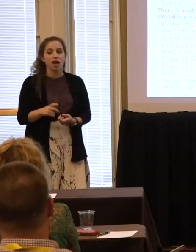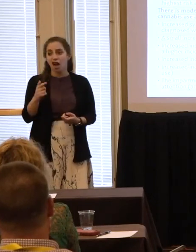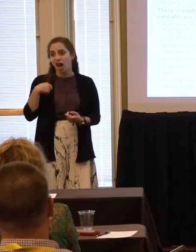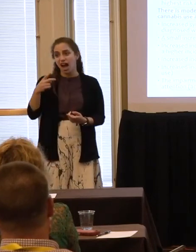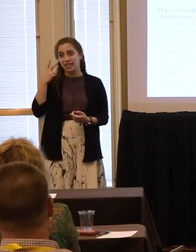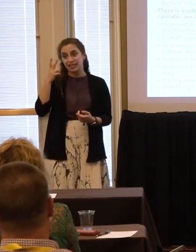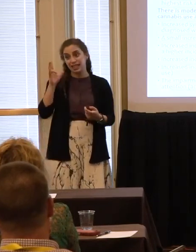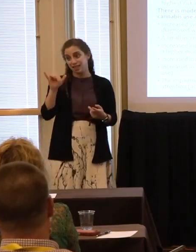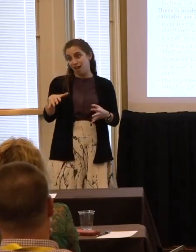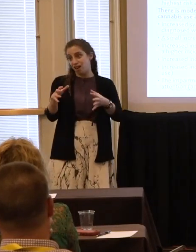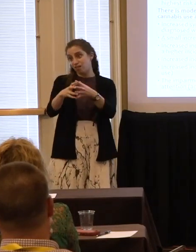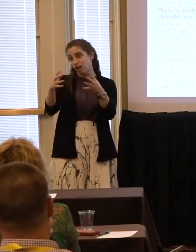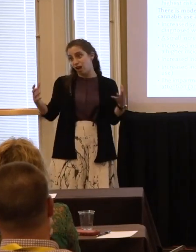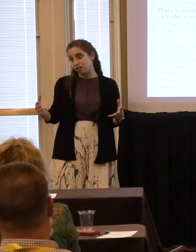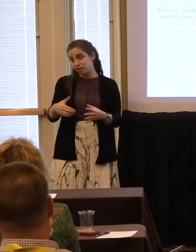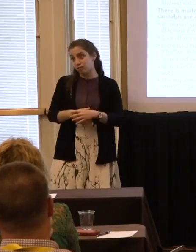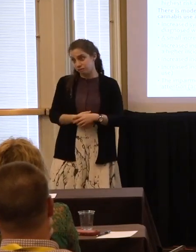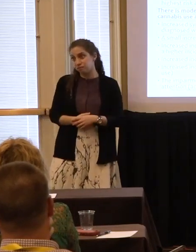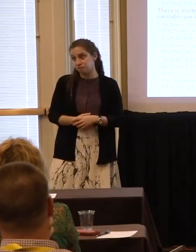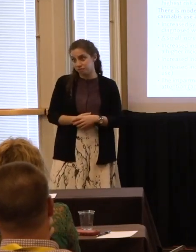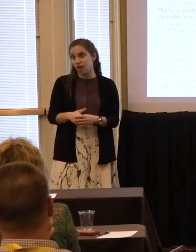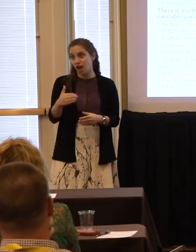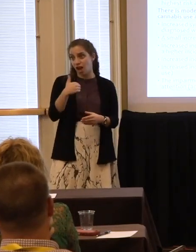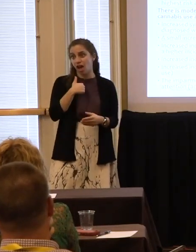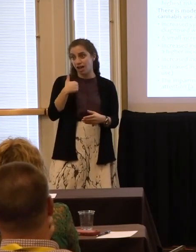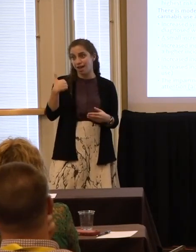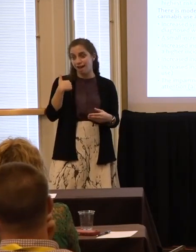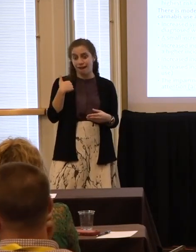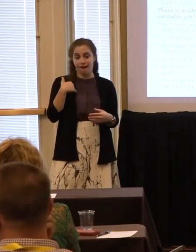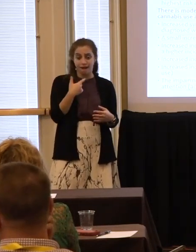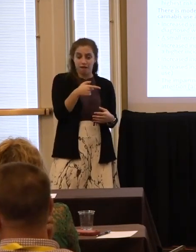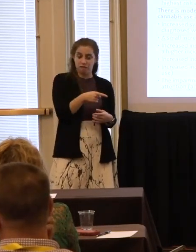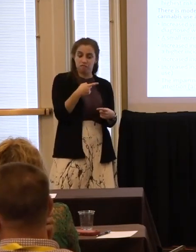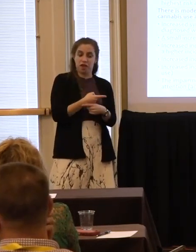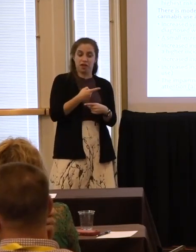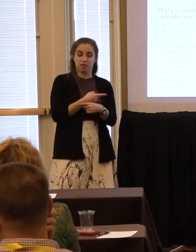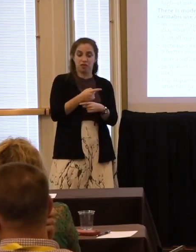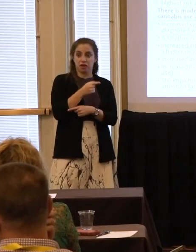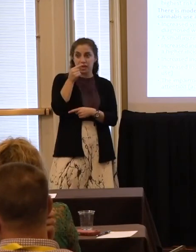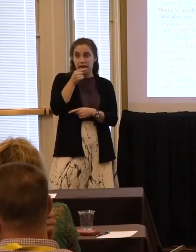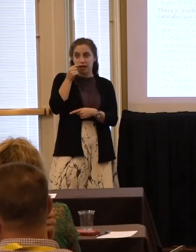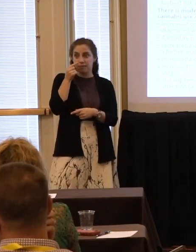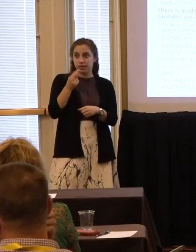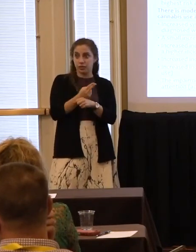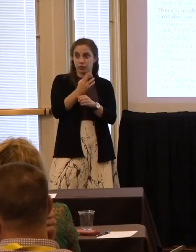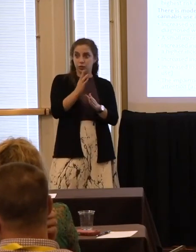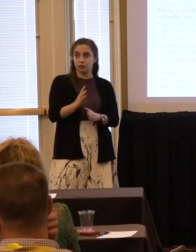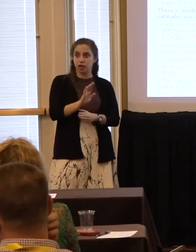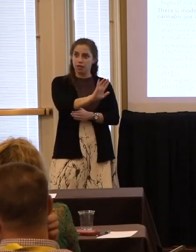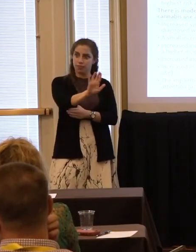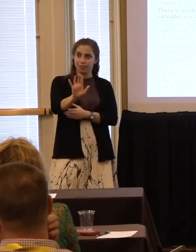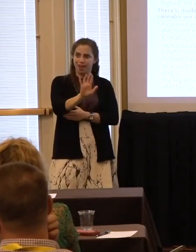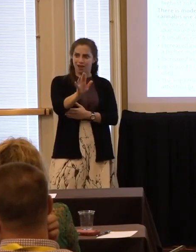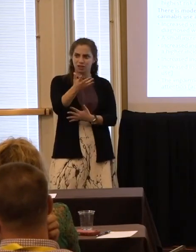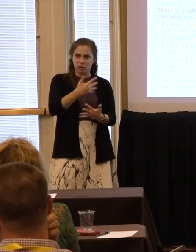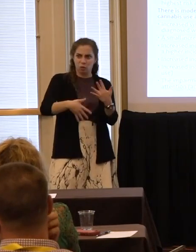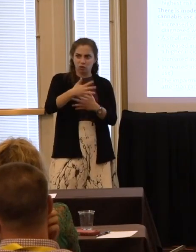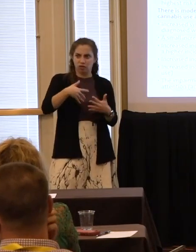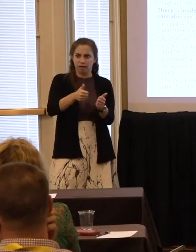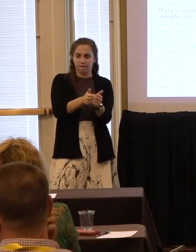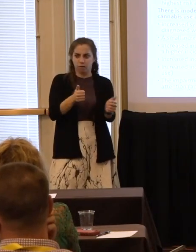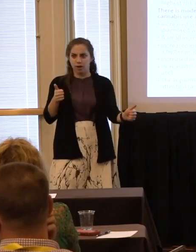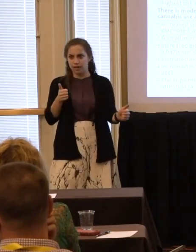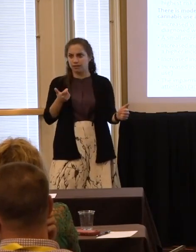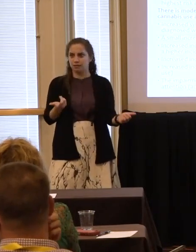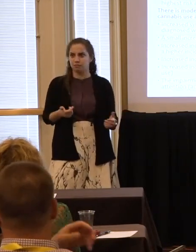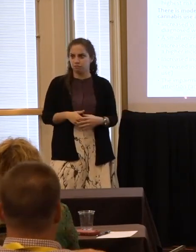see this quite a lot. I have regular cannabis users and they're very socially avoidant.